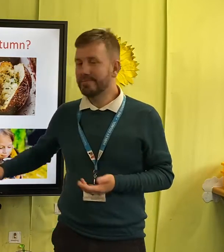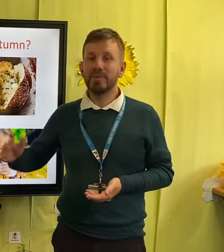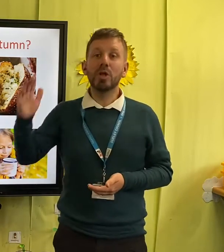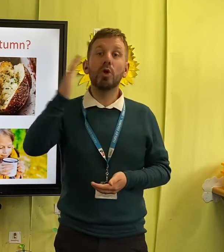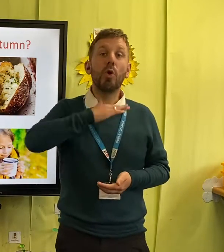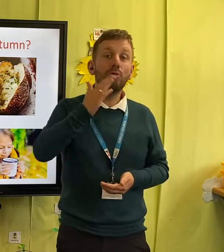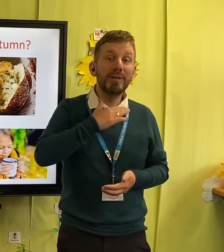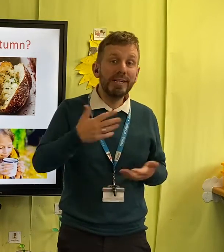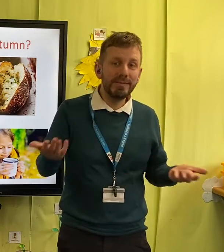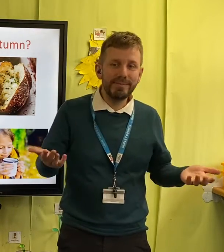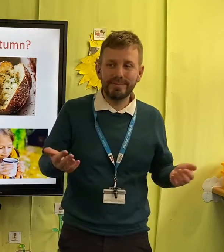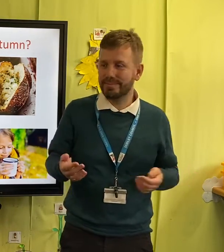a curry,